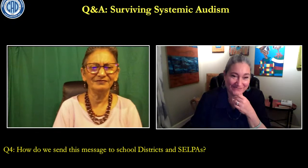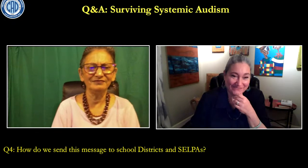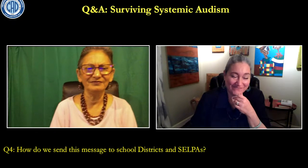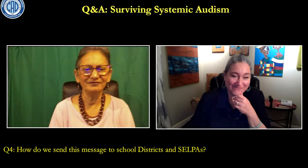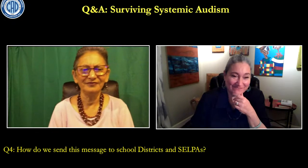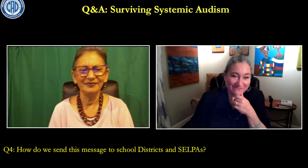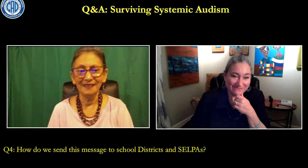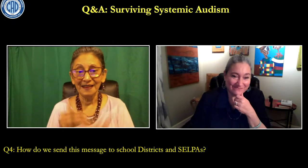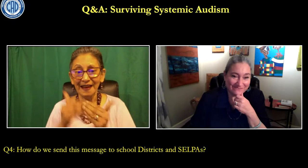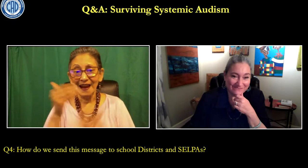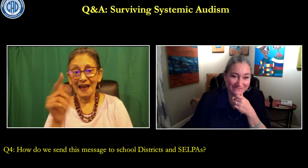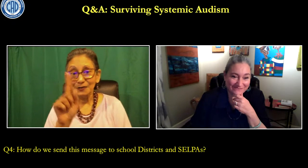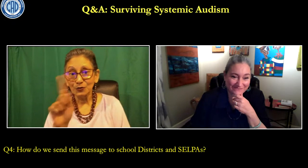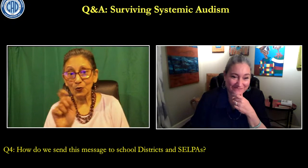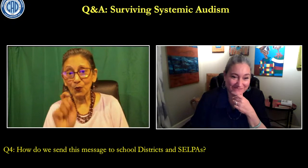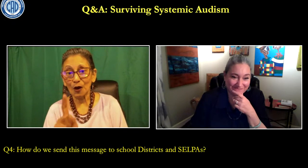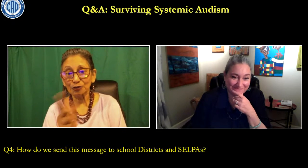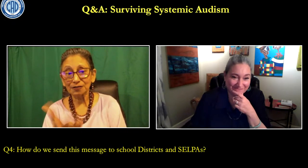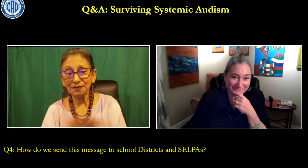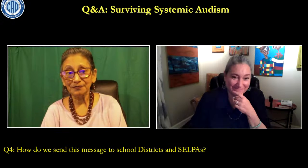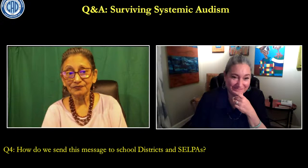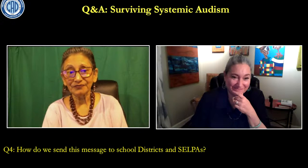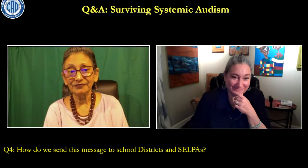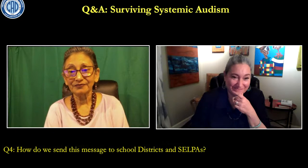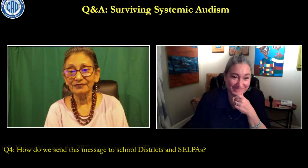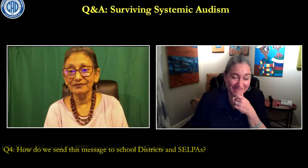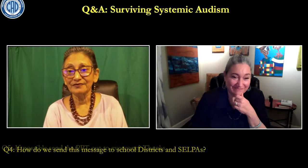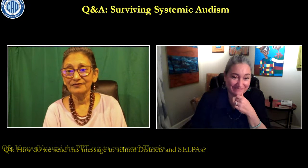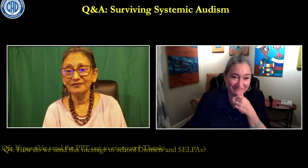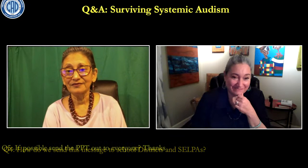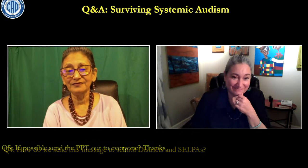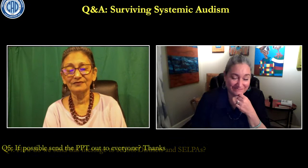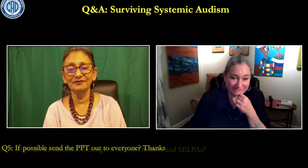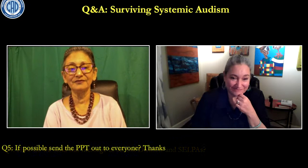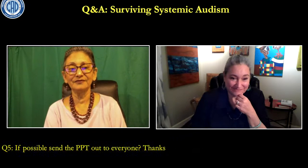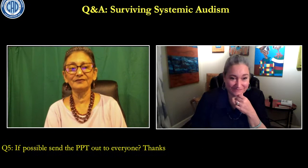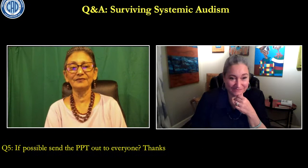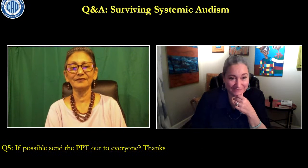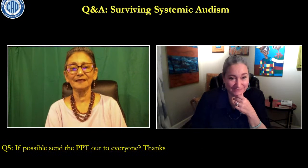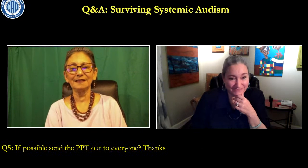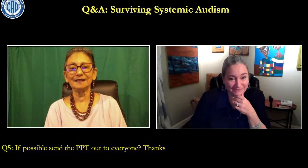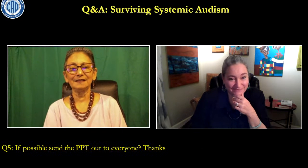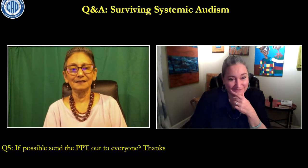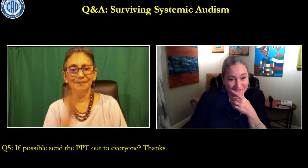happen. We can do it. Thank you. Next question.